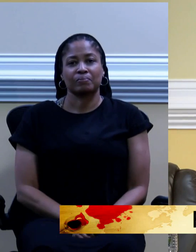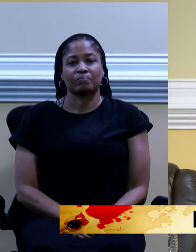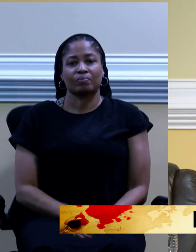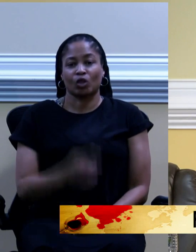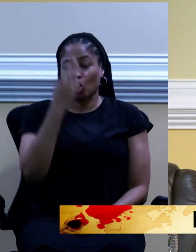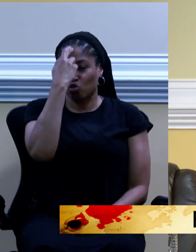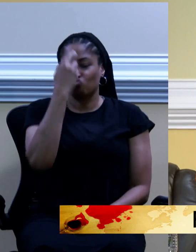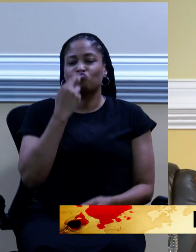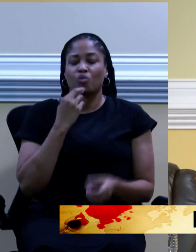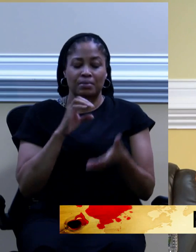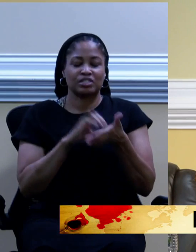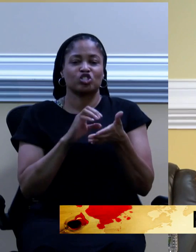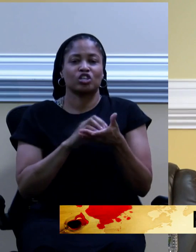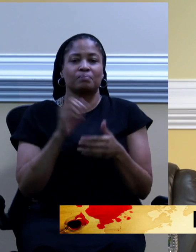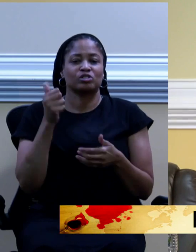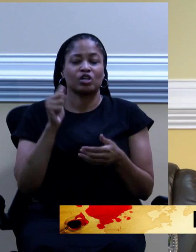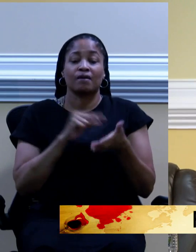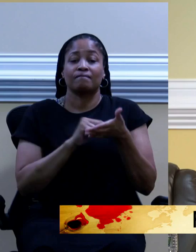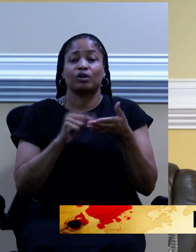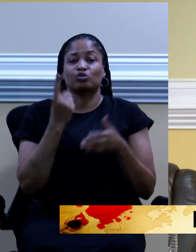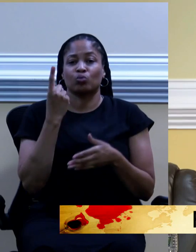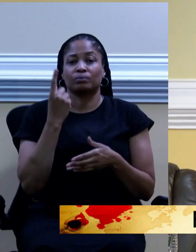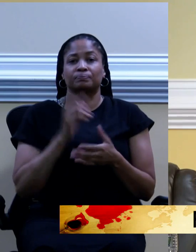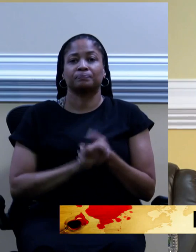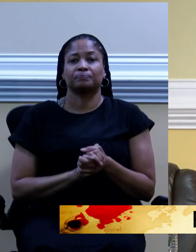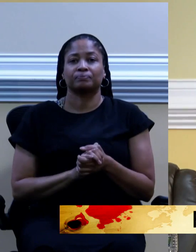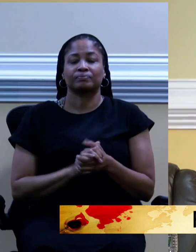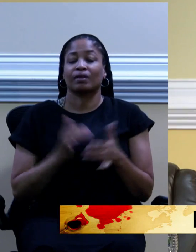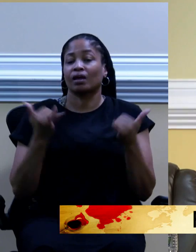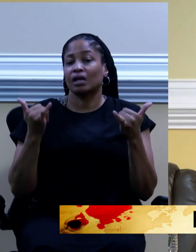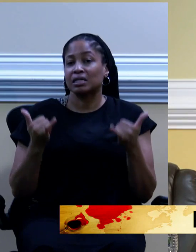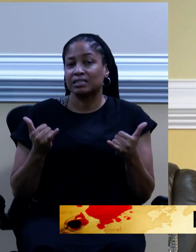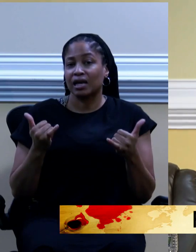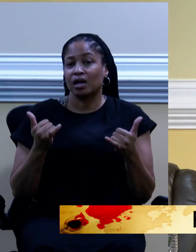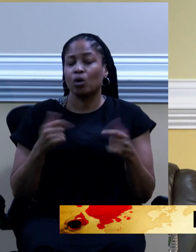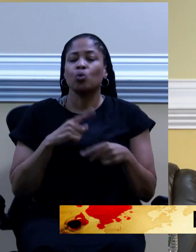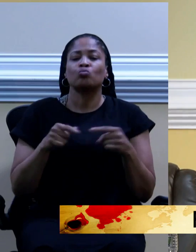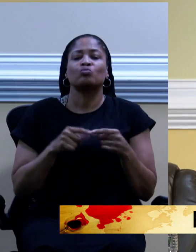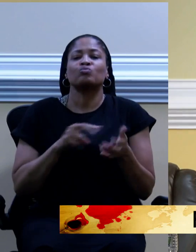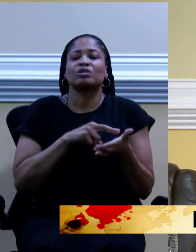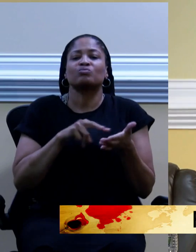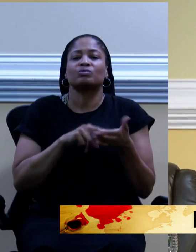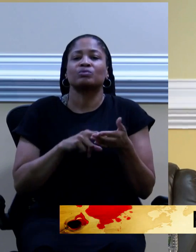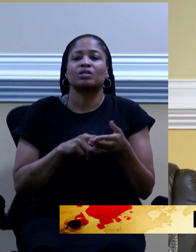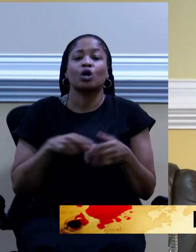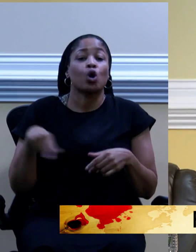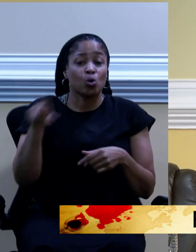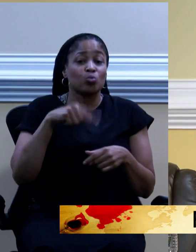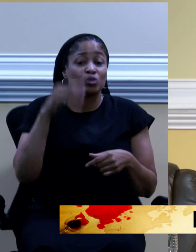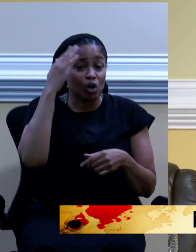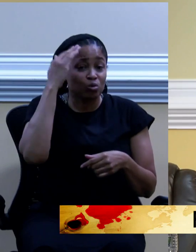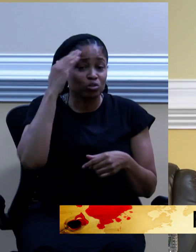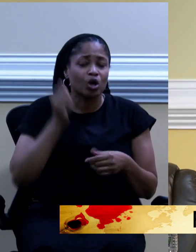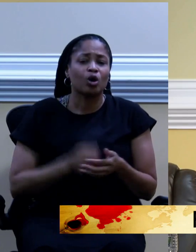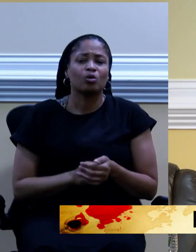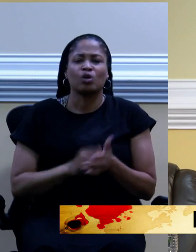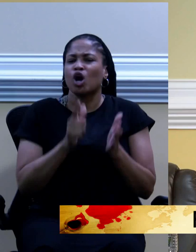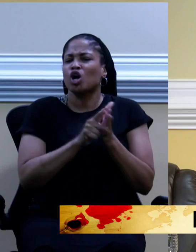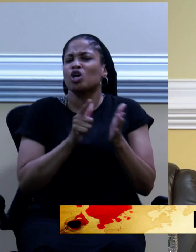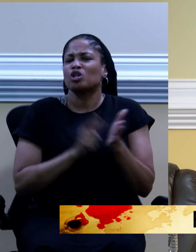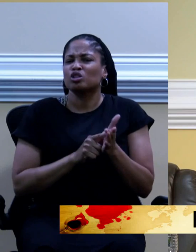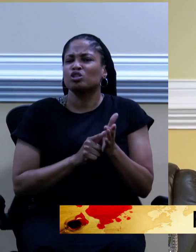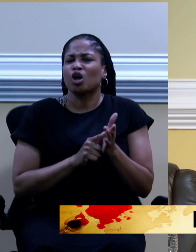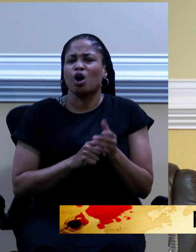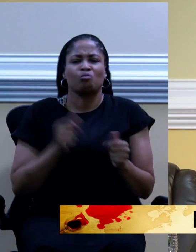Romans 10, and we're going to start at verse 1. Now when we read this, sister, brother, we're going to know what law was terminated.